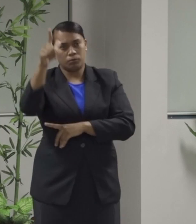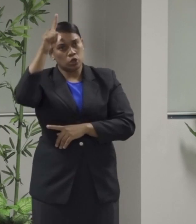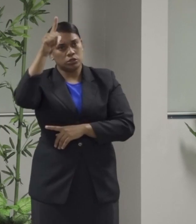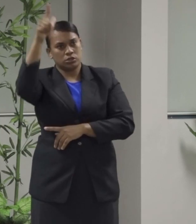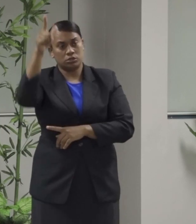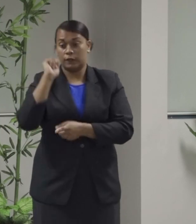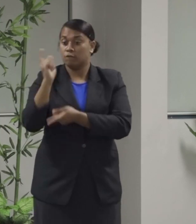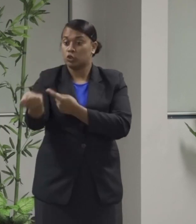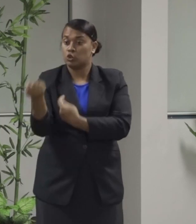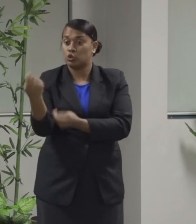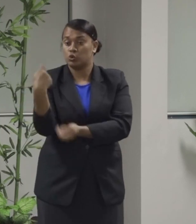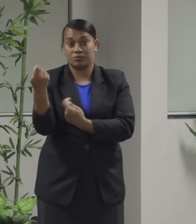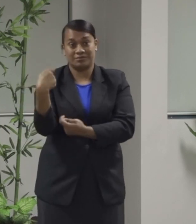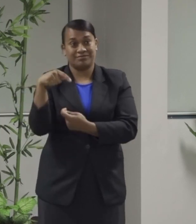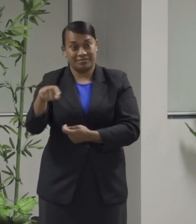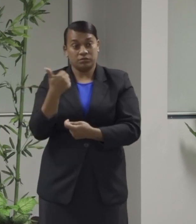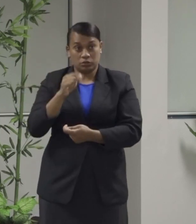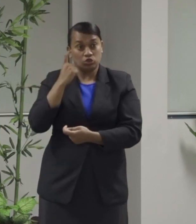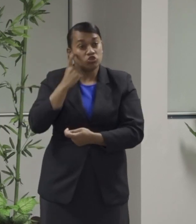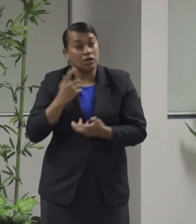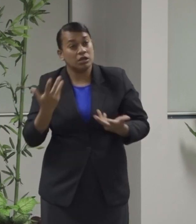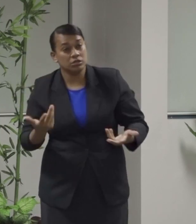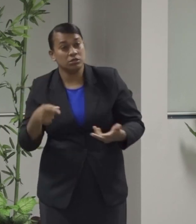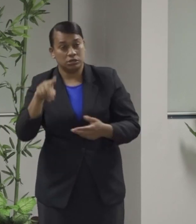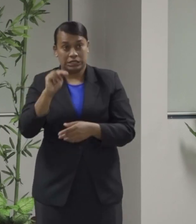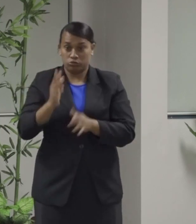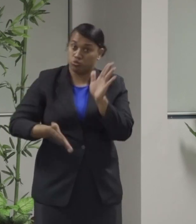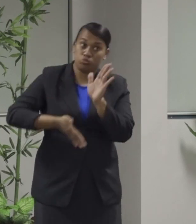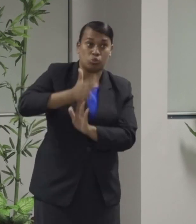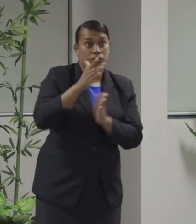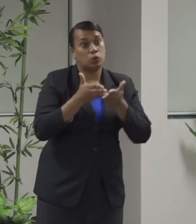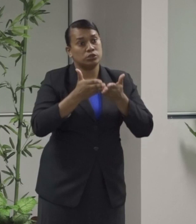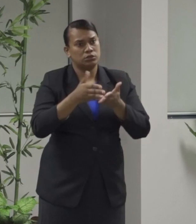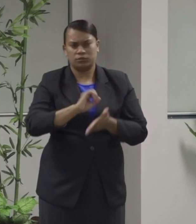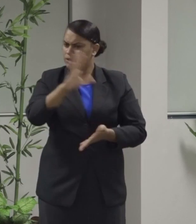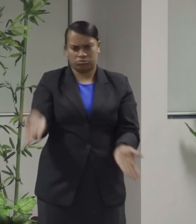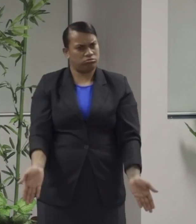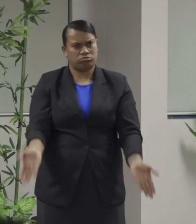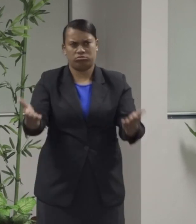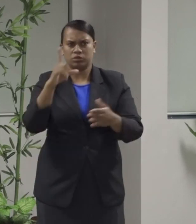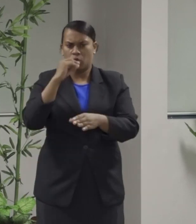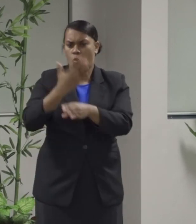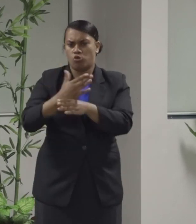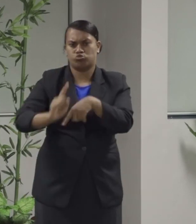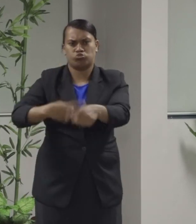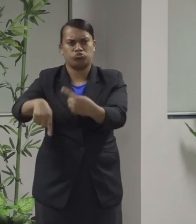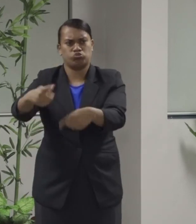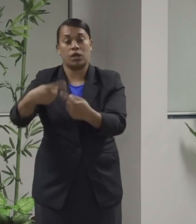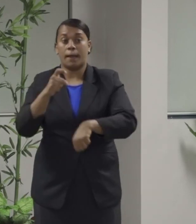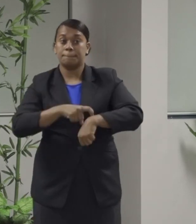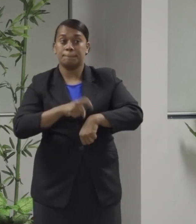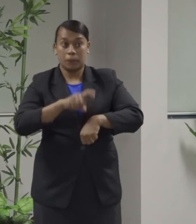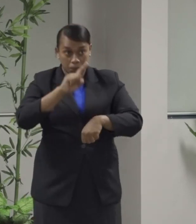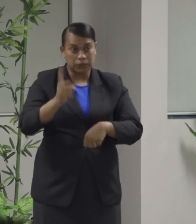that need to go out fishing will go out fishing during those curfew hours and come back. So it's really to curtail the movement, the